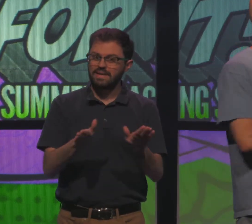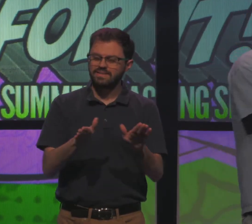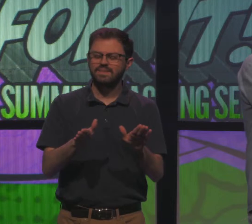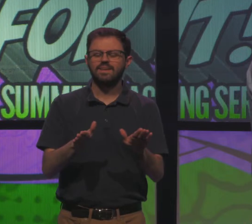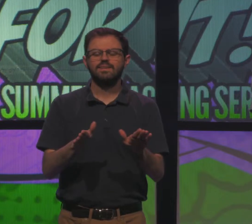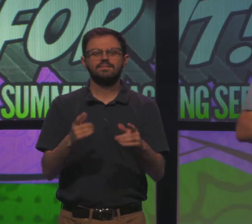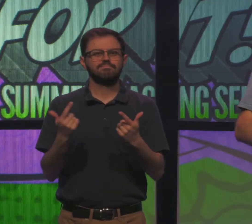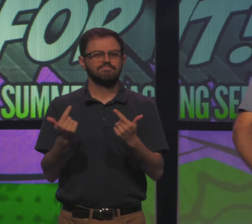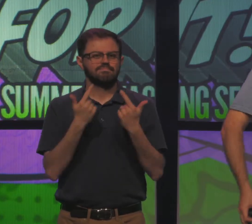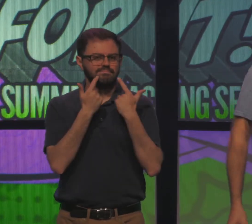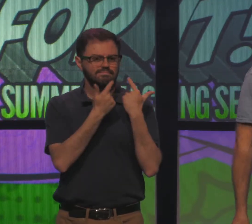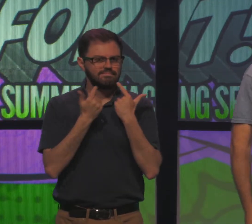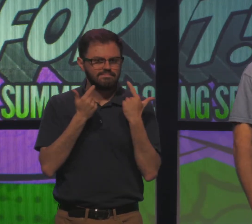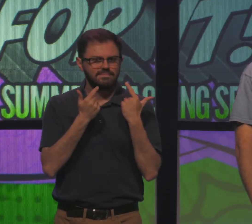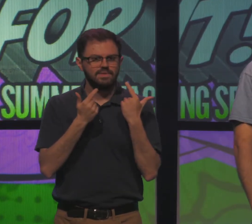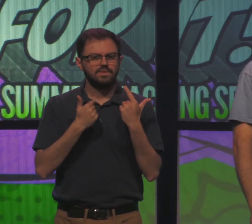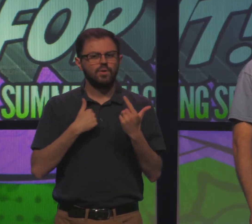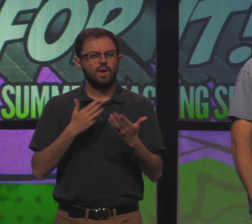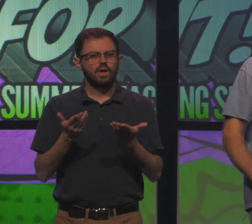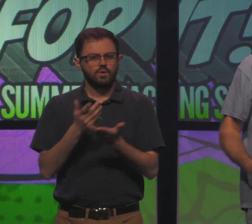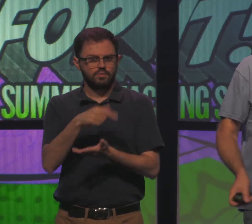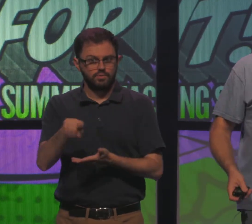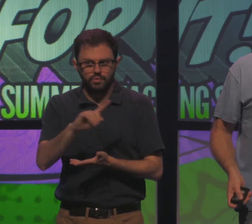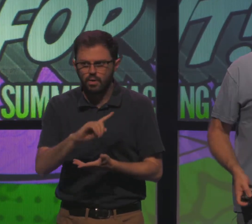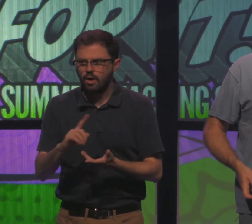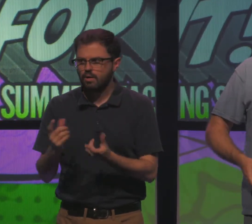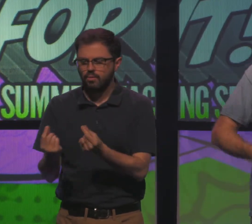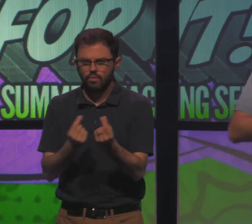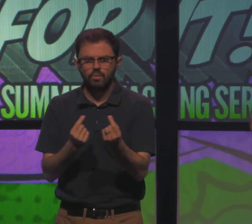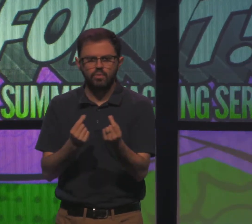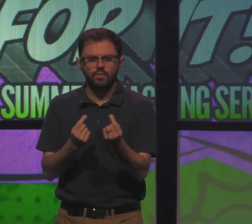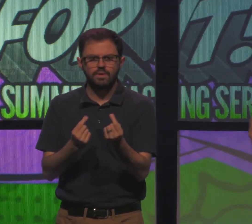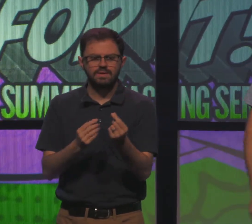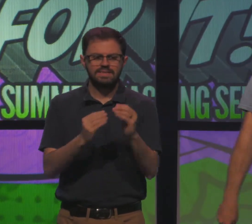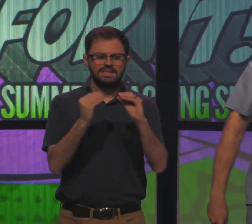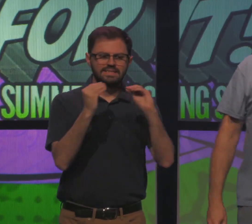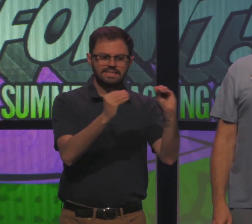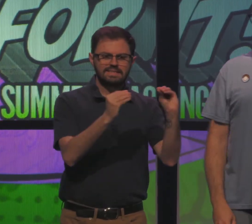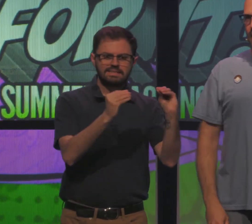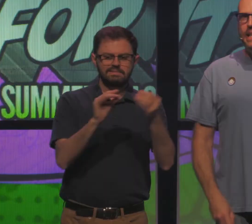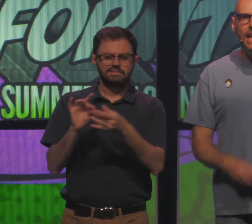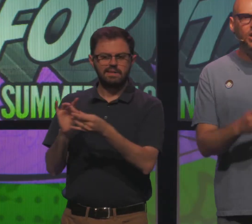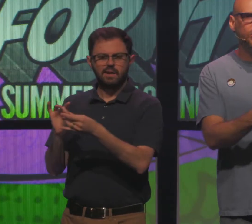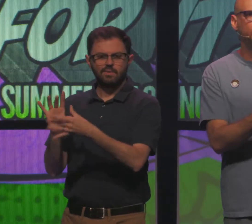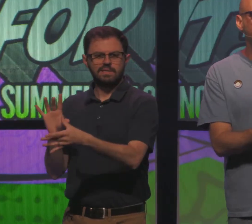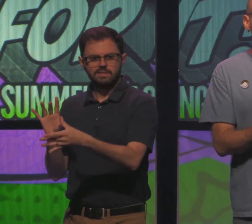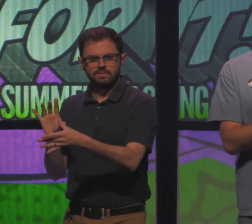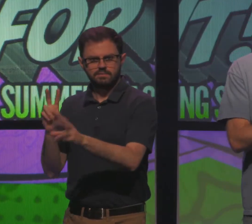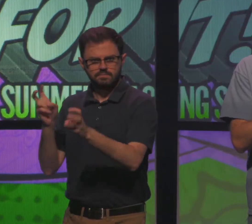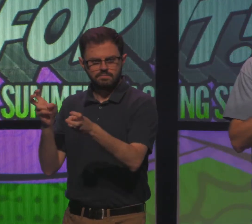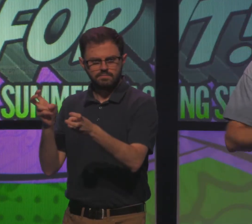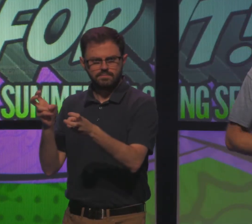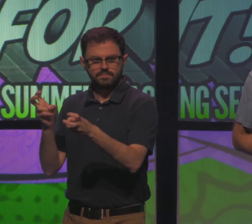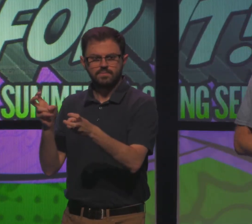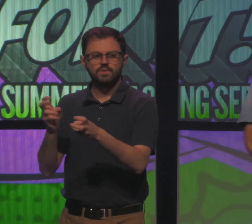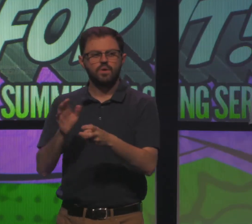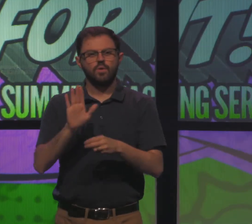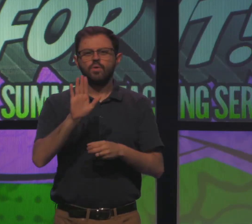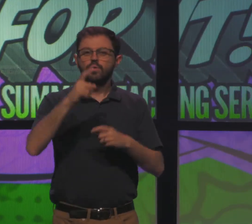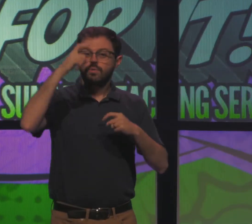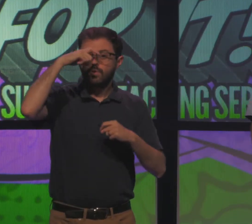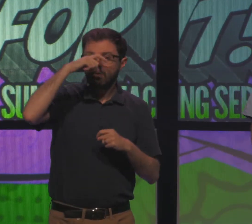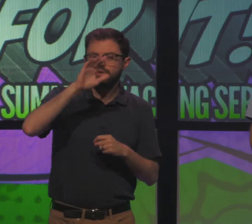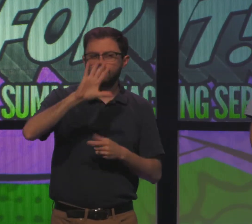Well, I want to encourage you to teach and release, right? So take your wisdom, take your stories about the tradition